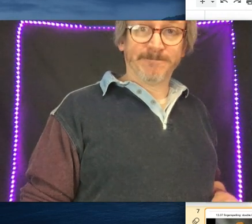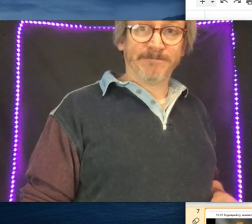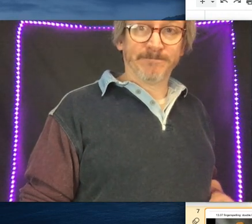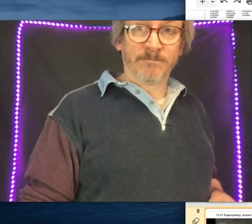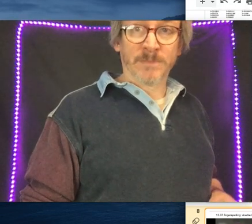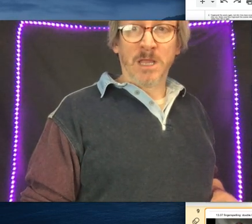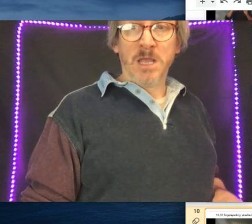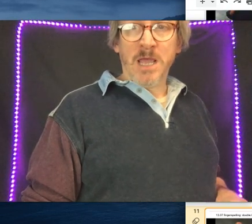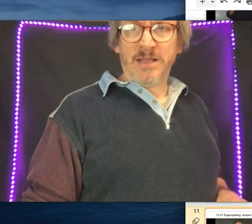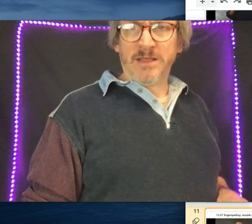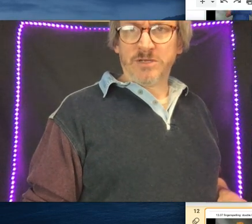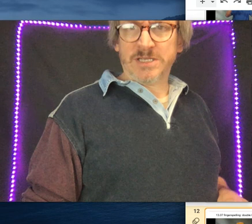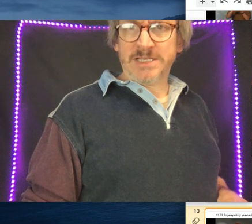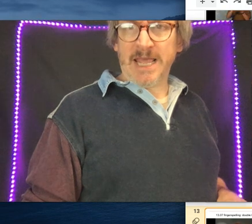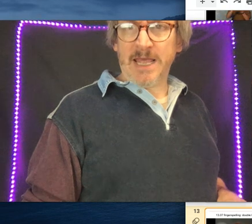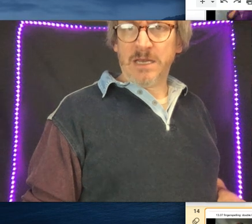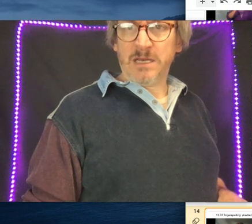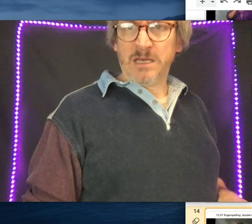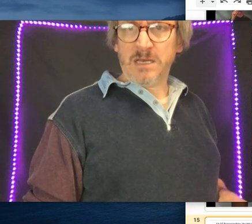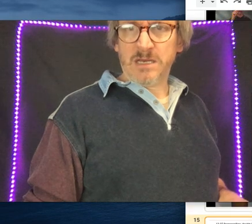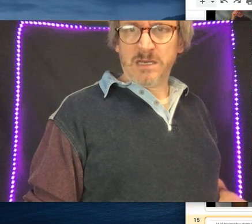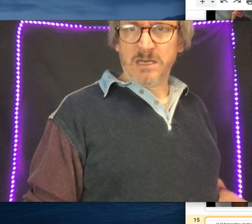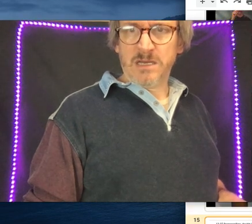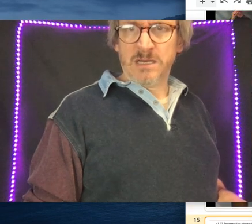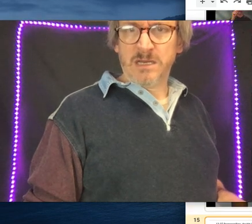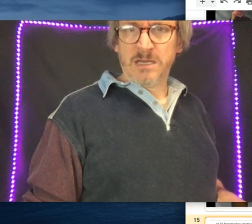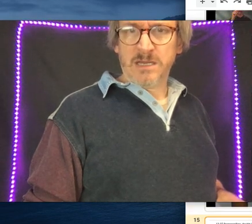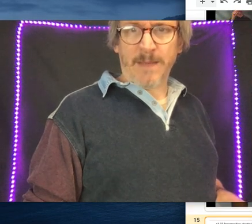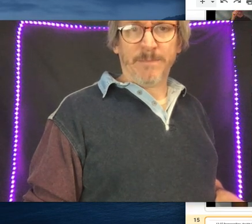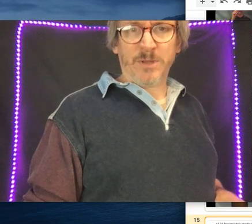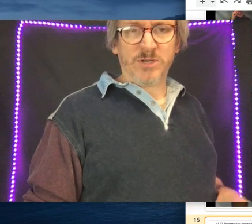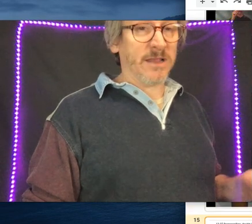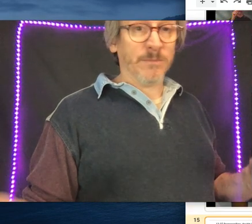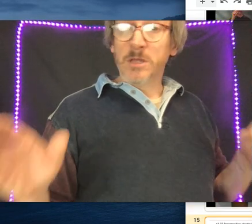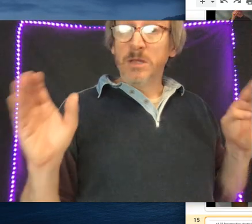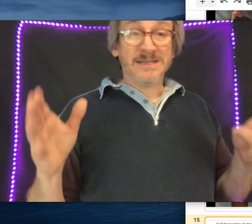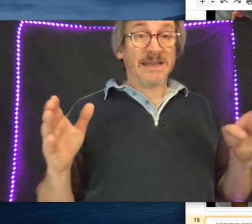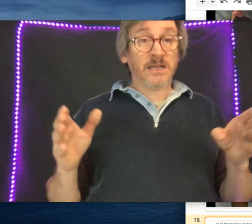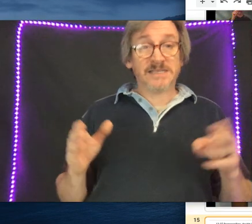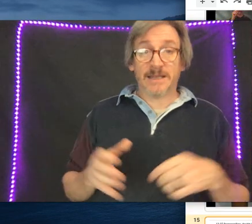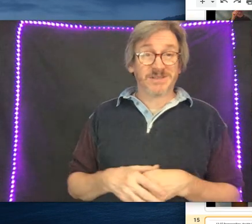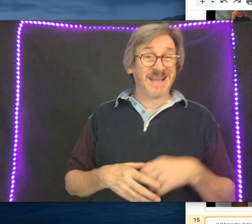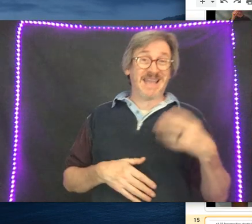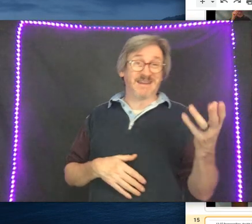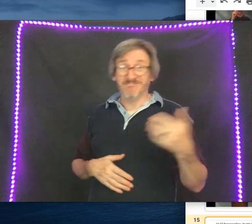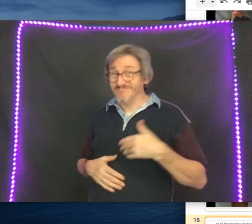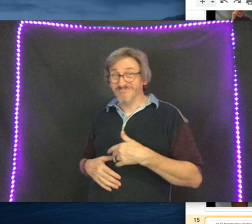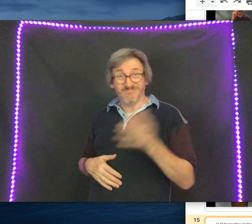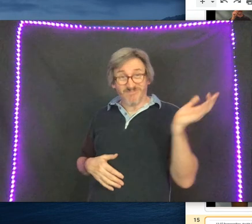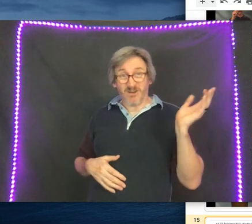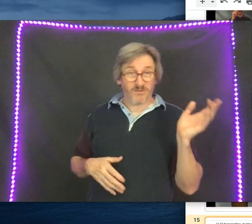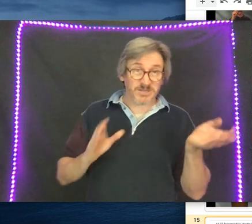letters. I think there's 10. Yeah, there are 10 of them. 10 little examples.